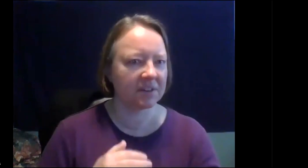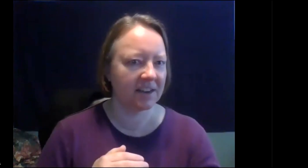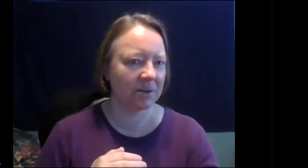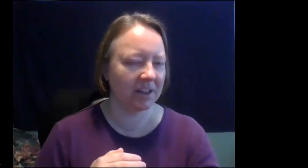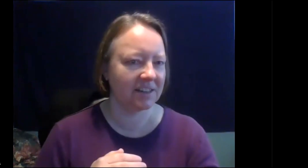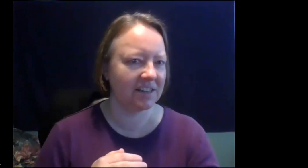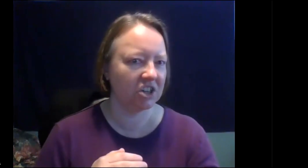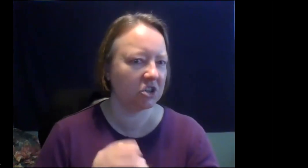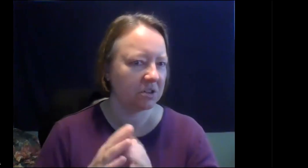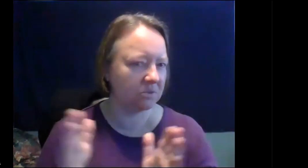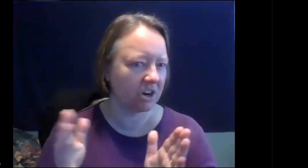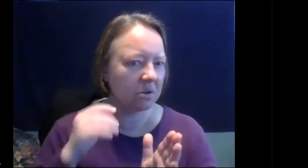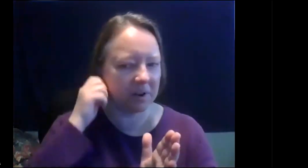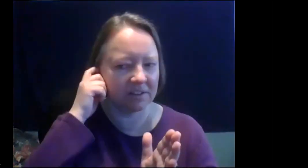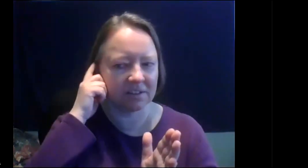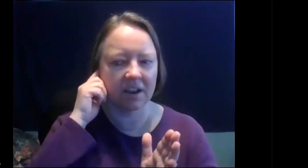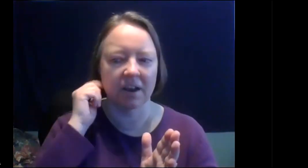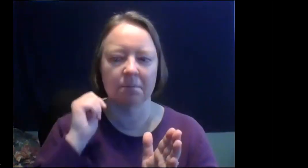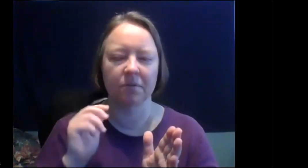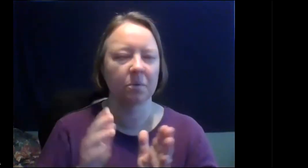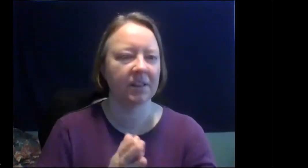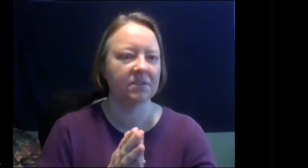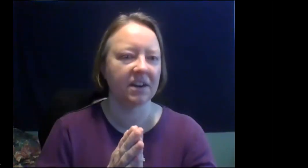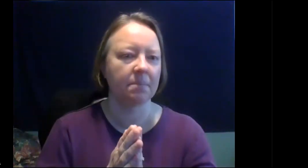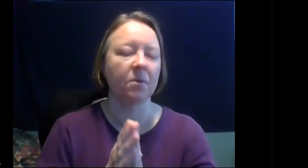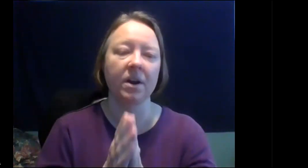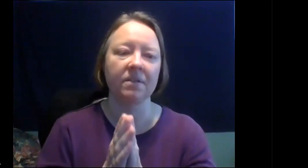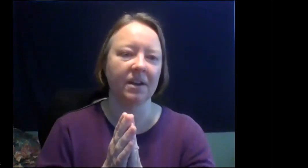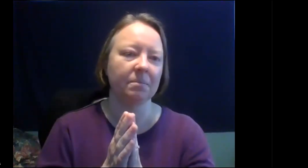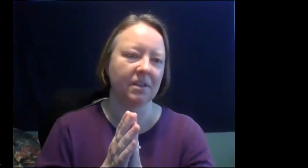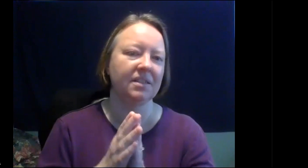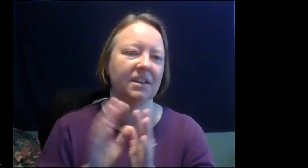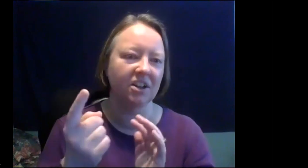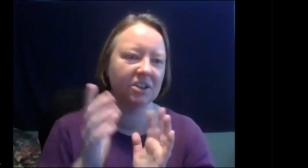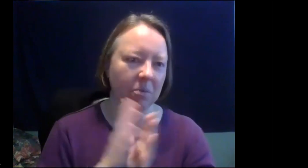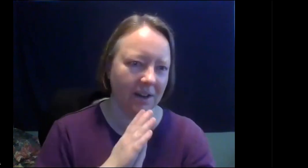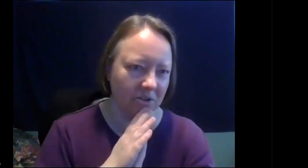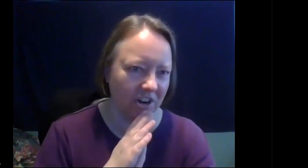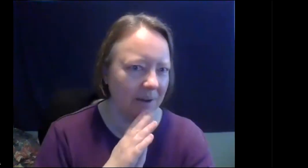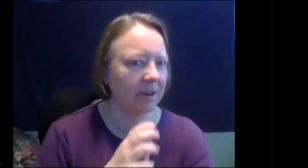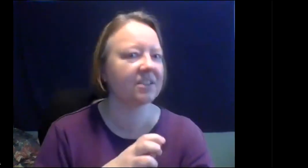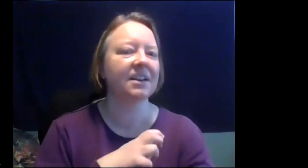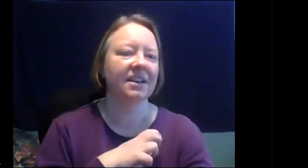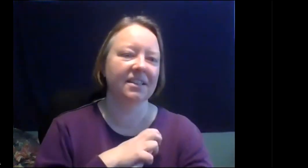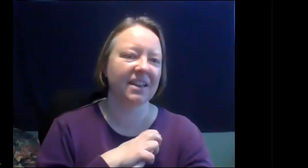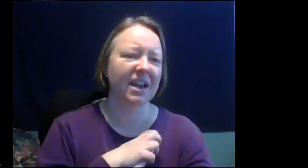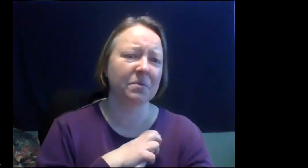some signs I would like to teach you, some general ones before we leave today. But one of them, the insulting one that I was talking about, is the sign